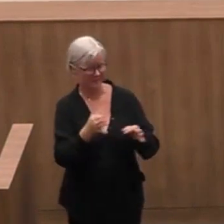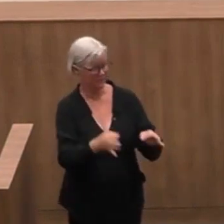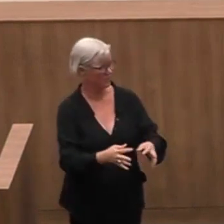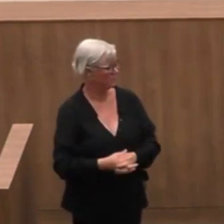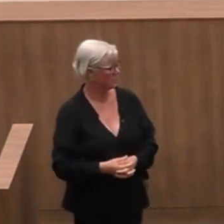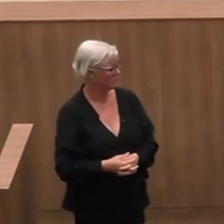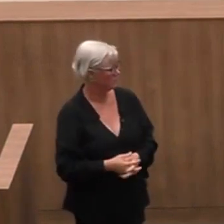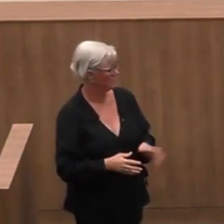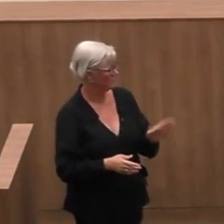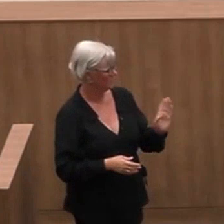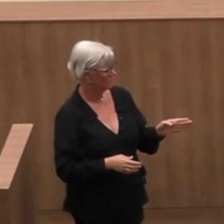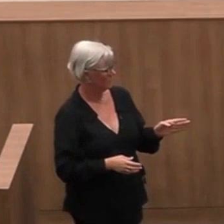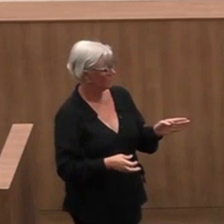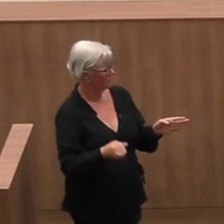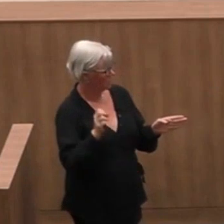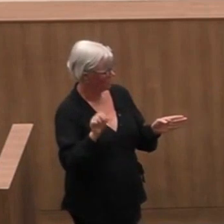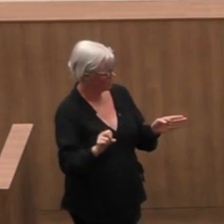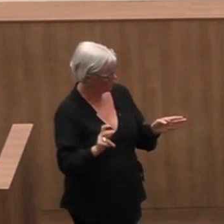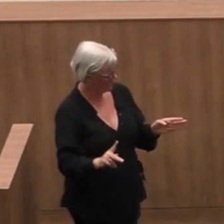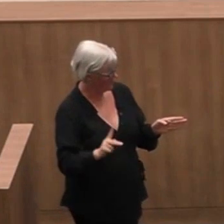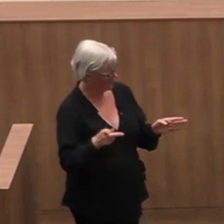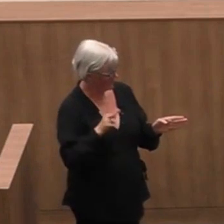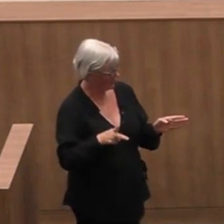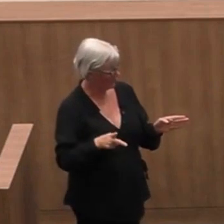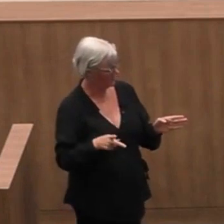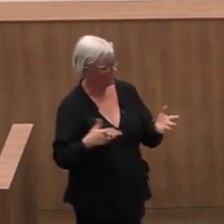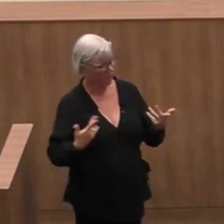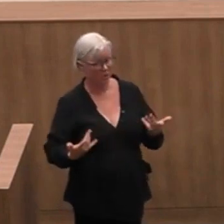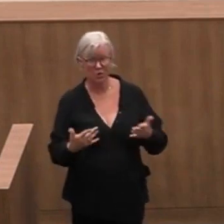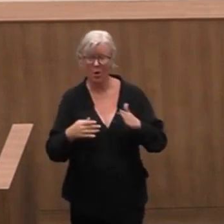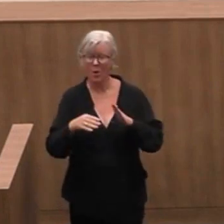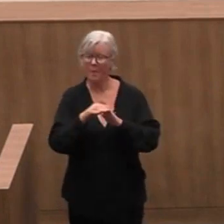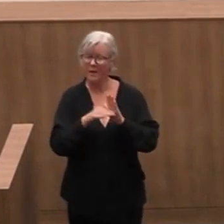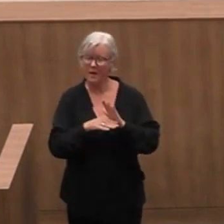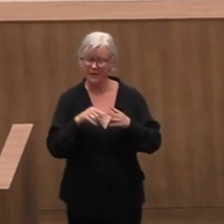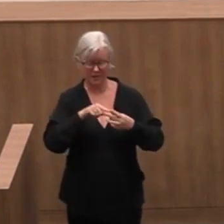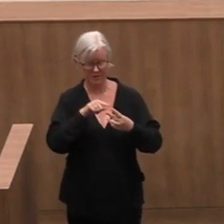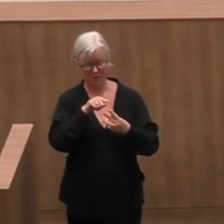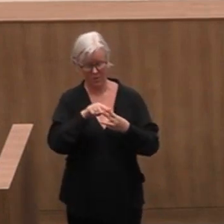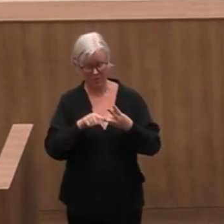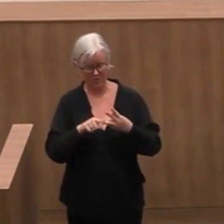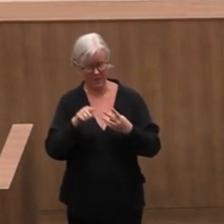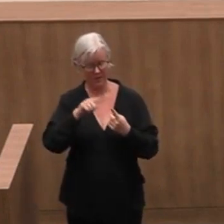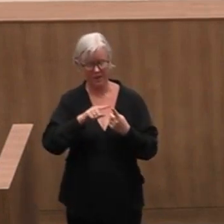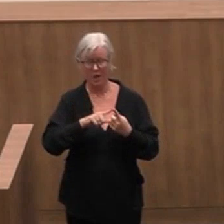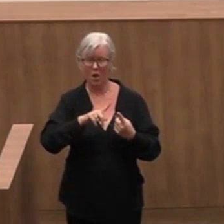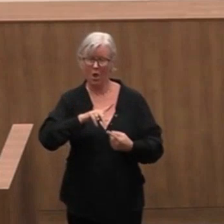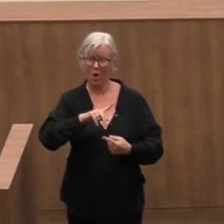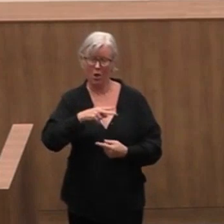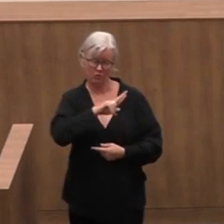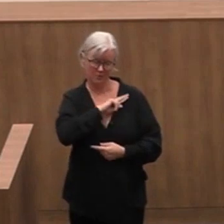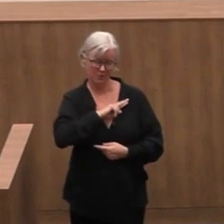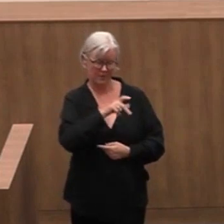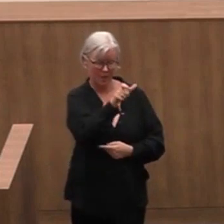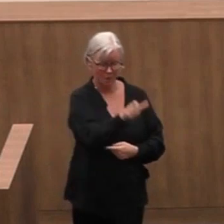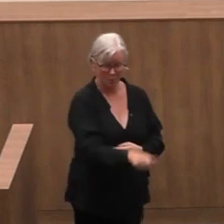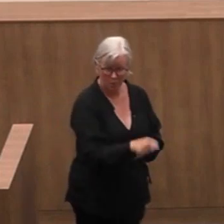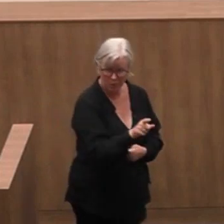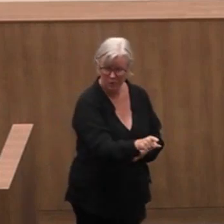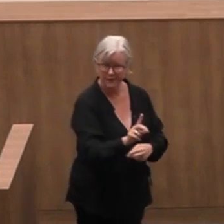the hospital stay guidelines today, and there's those 3 sections around the role of the person and their